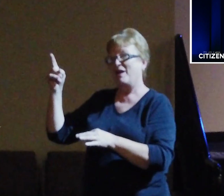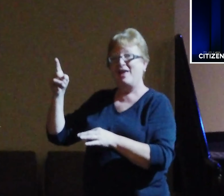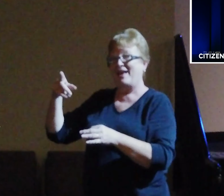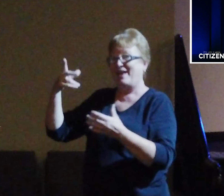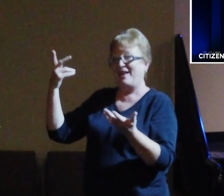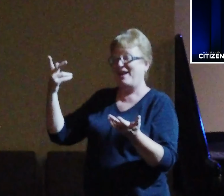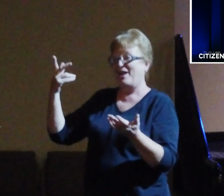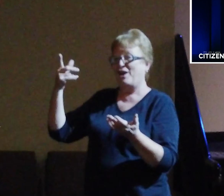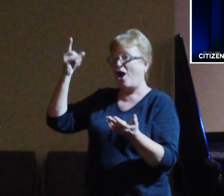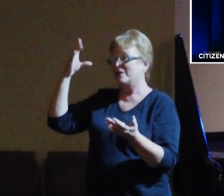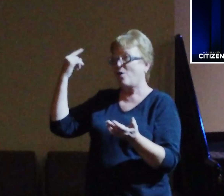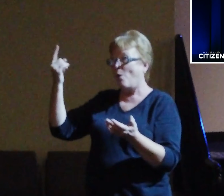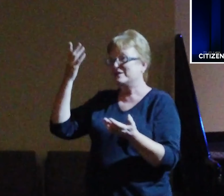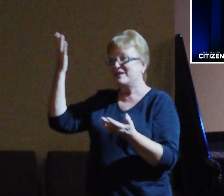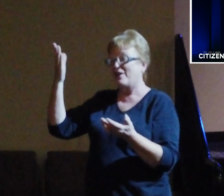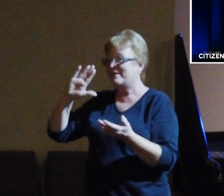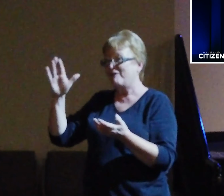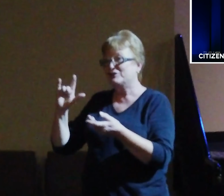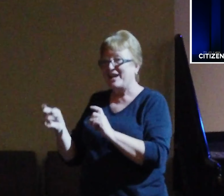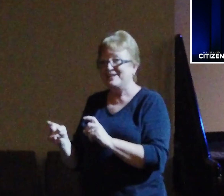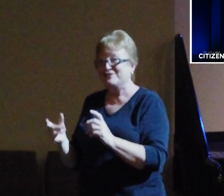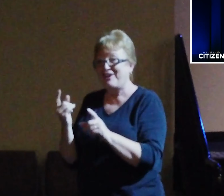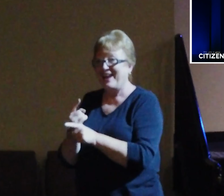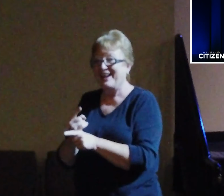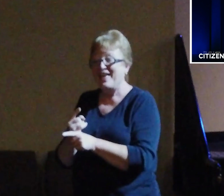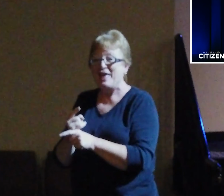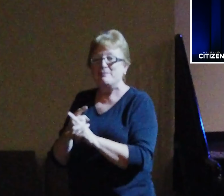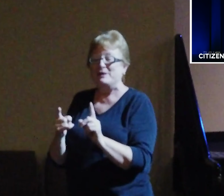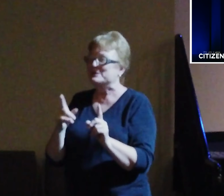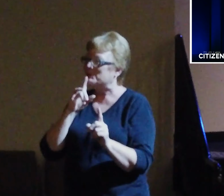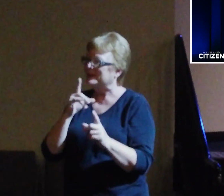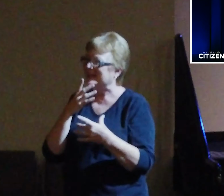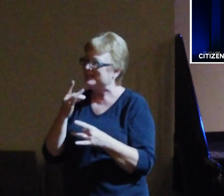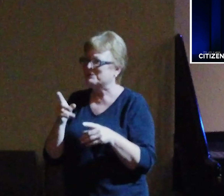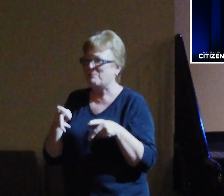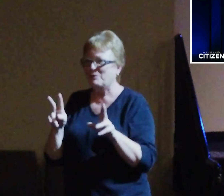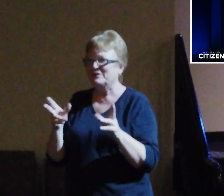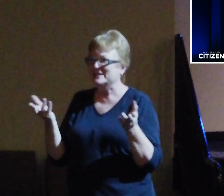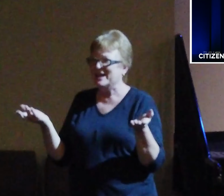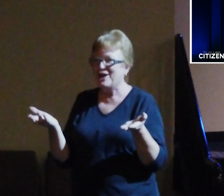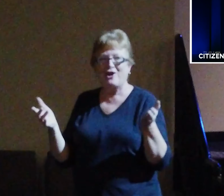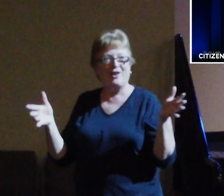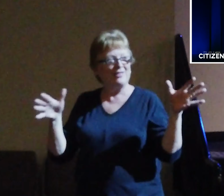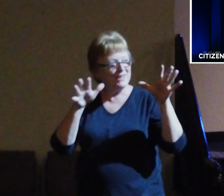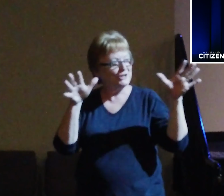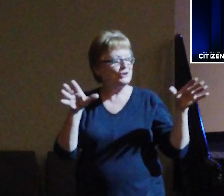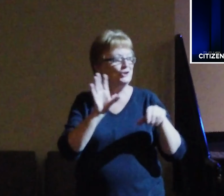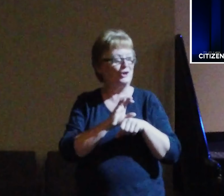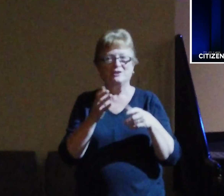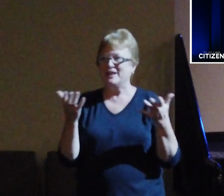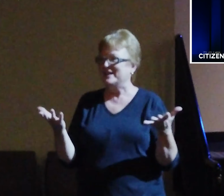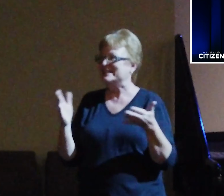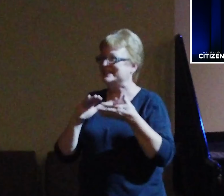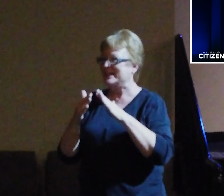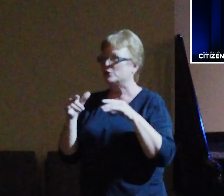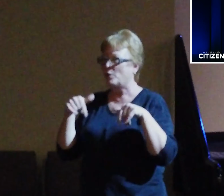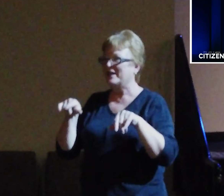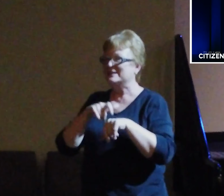opposed. But what a privilege it's been to be a part of that here together in this church, in this city, in this time.